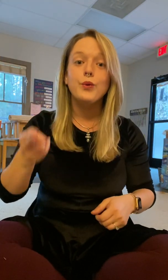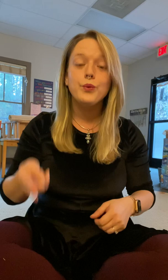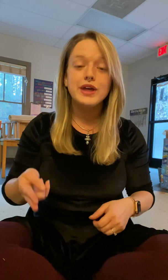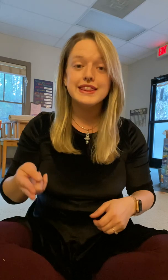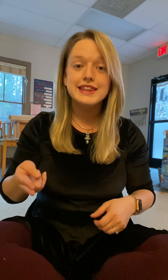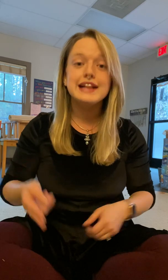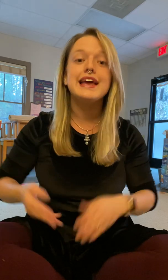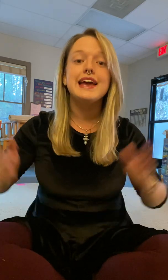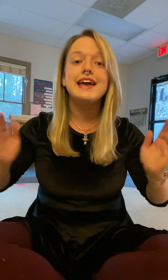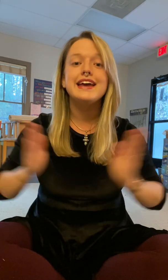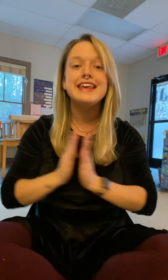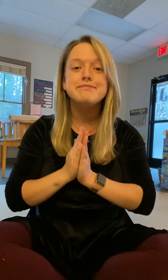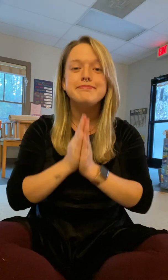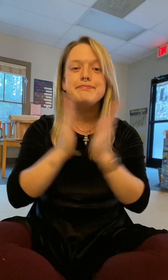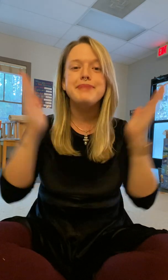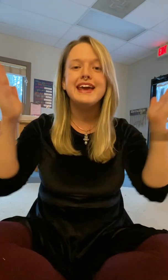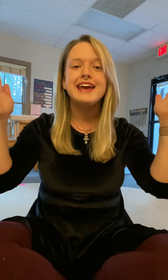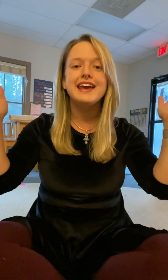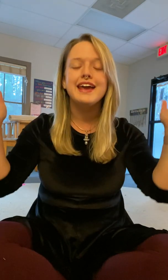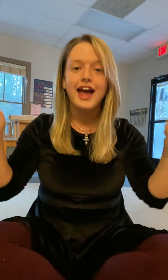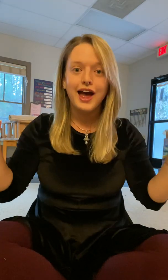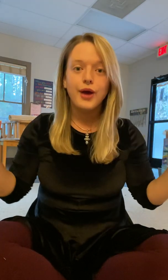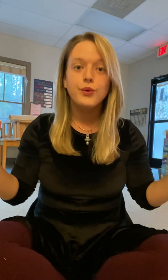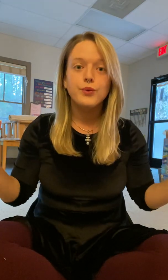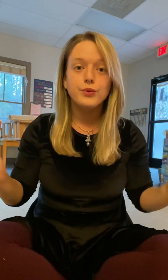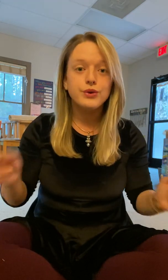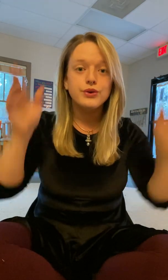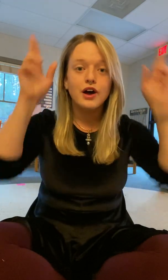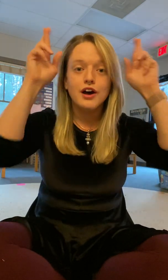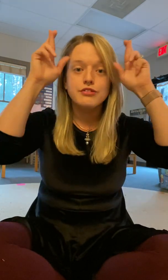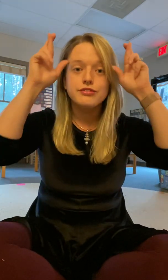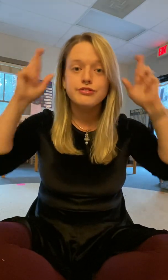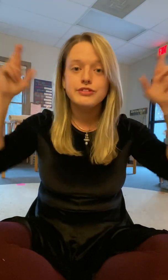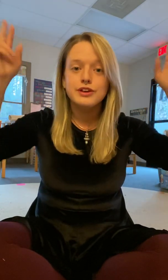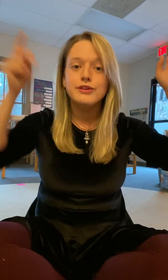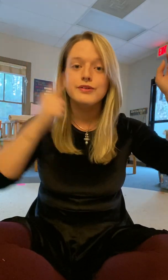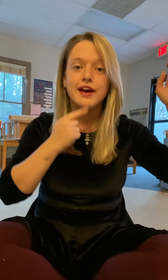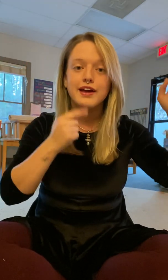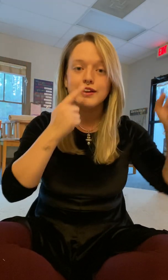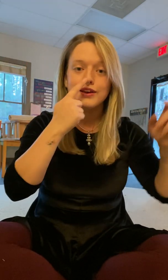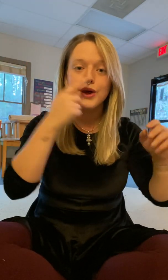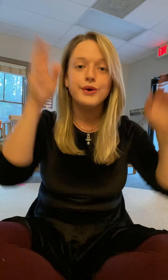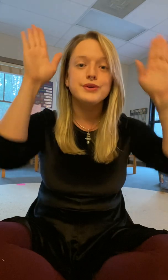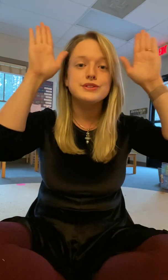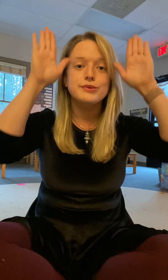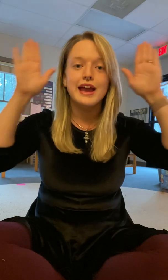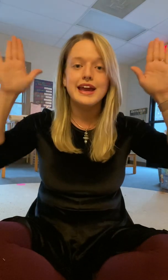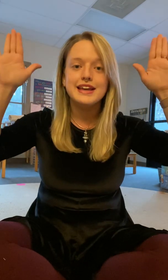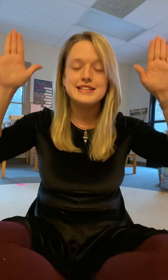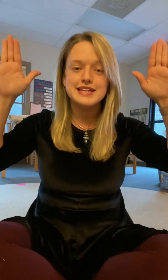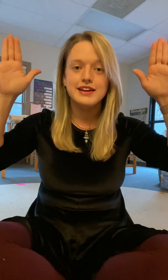with glee, "Yippee! Rudolph the red-nosed